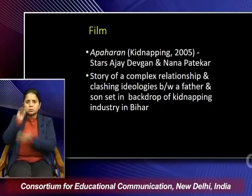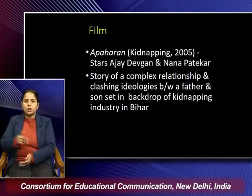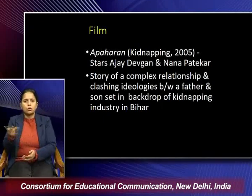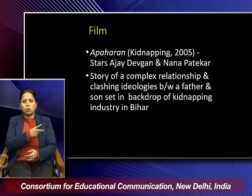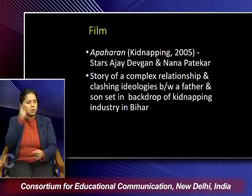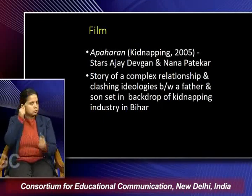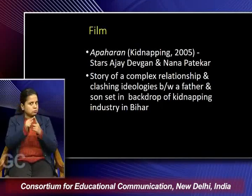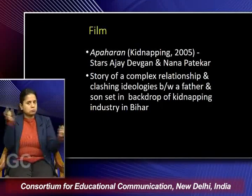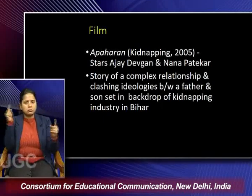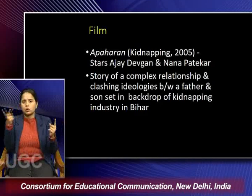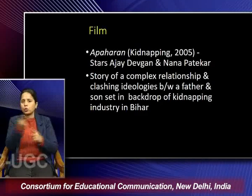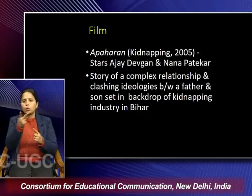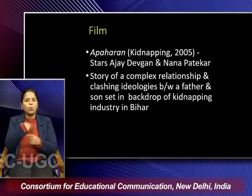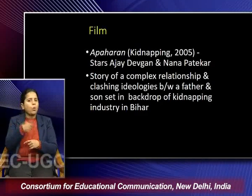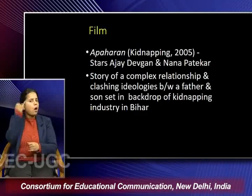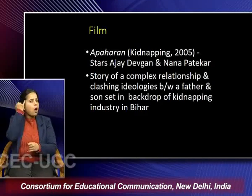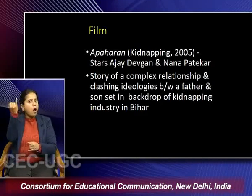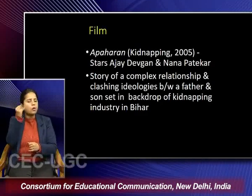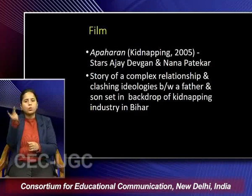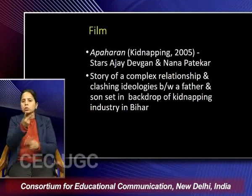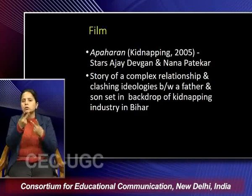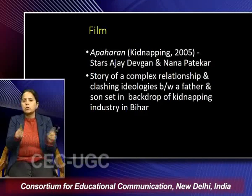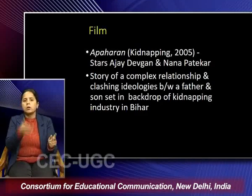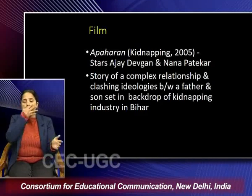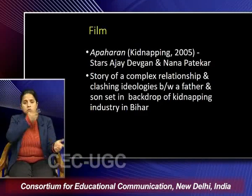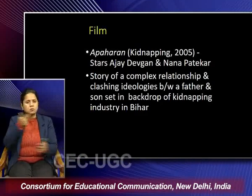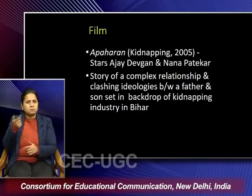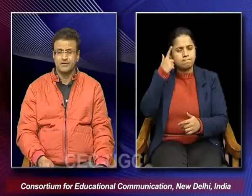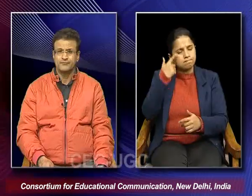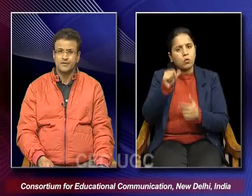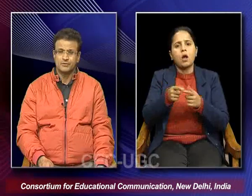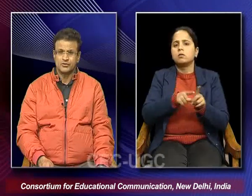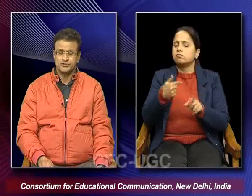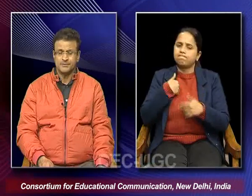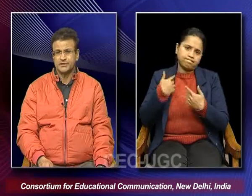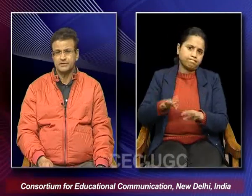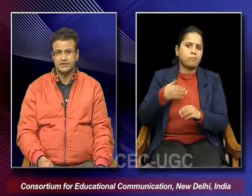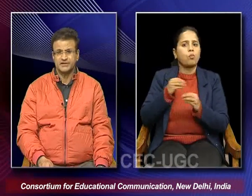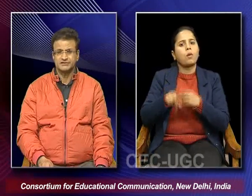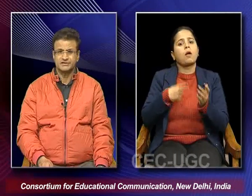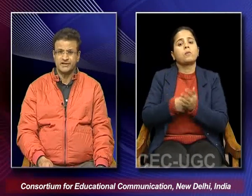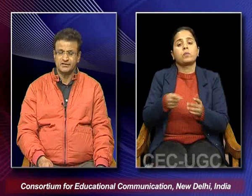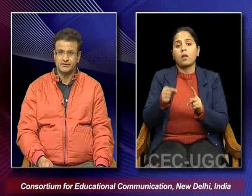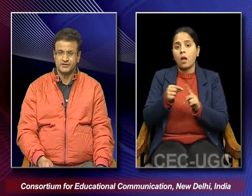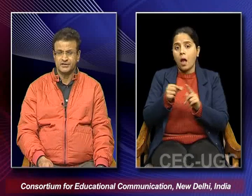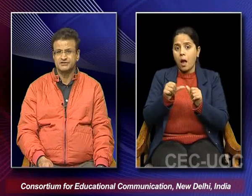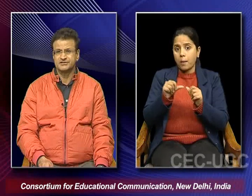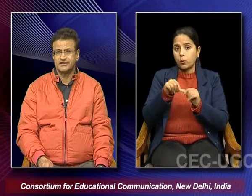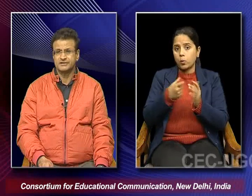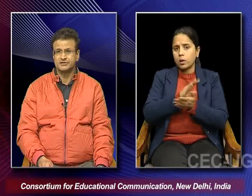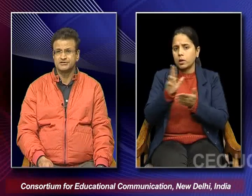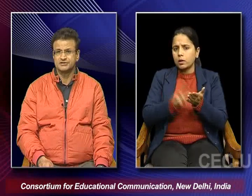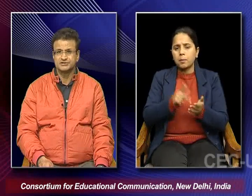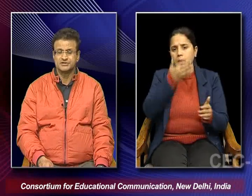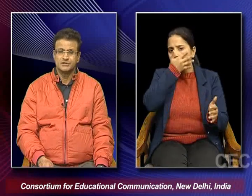which is set in the backdrop of kidnapping industry in Bihar. because Aparhan, as the title communicates, that